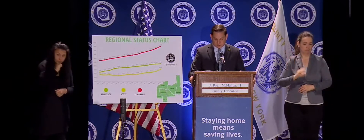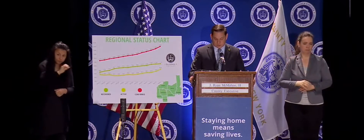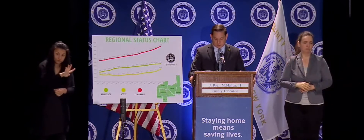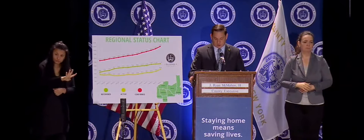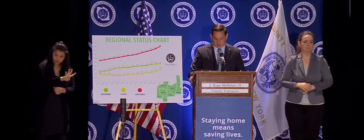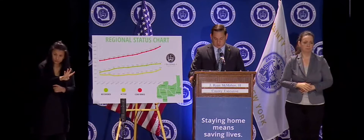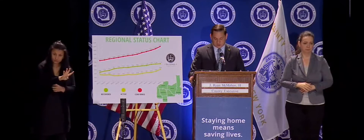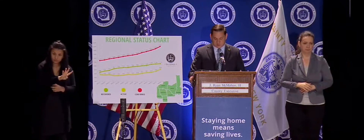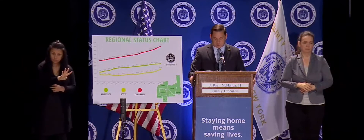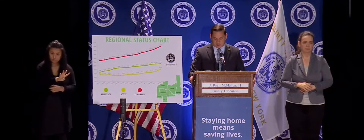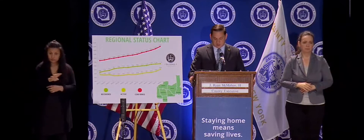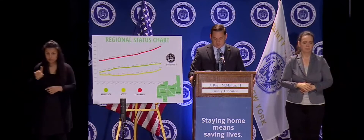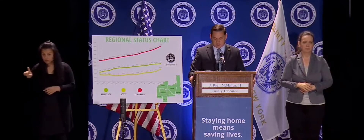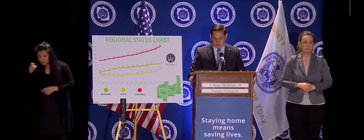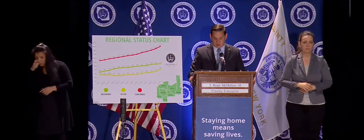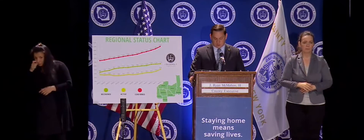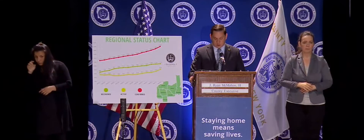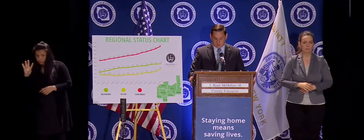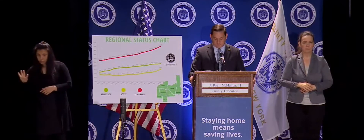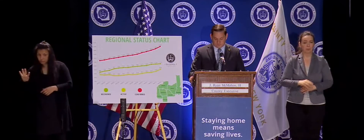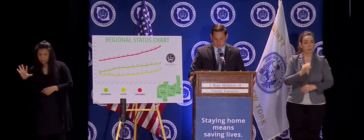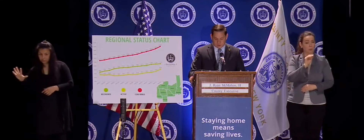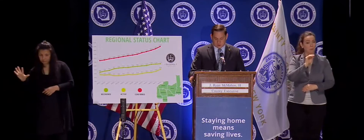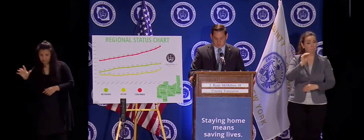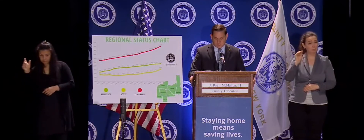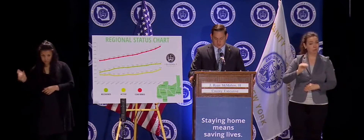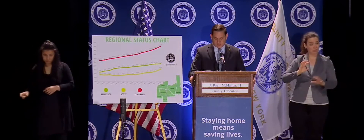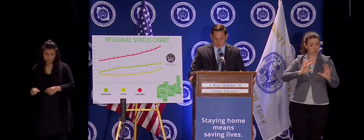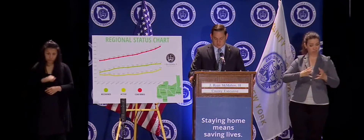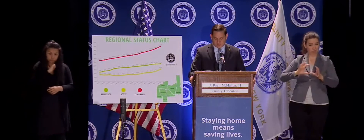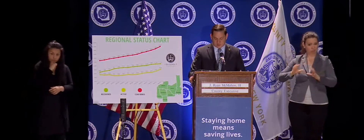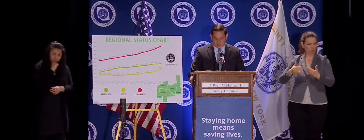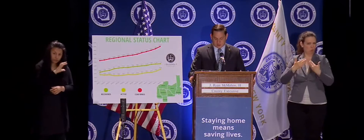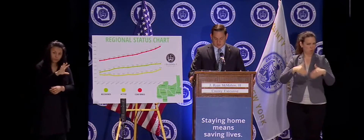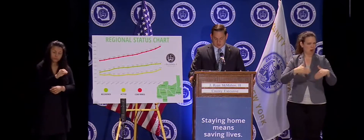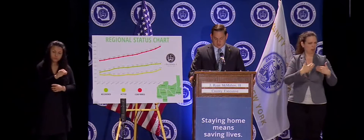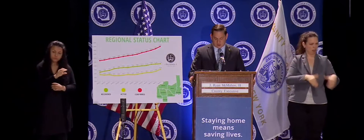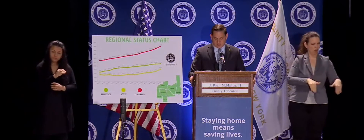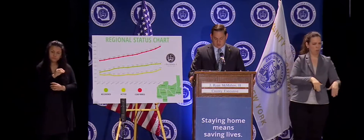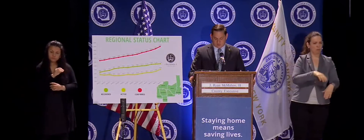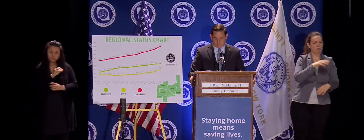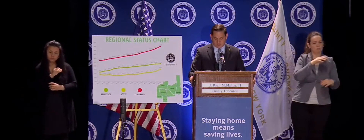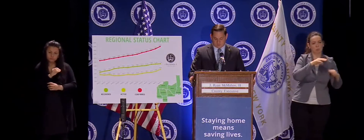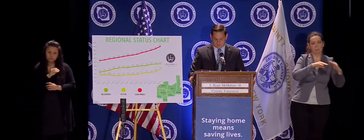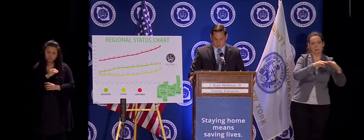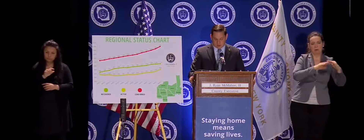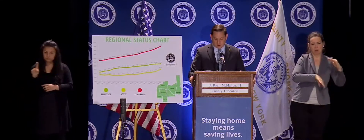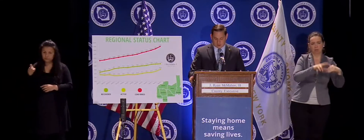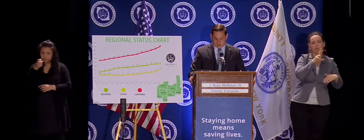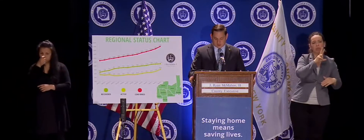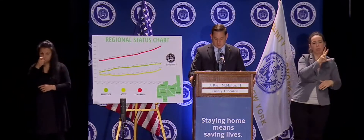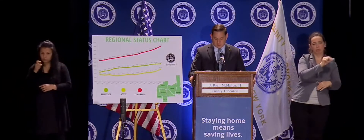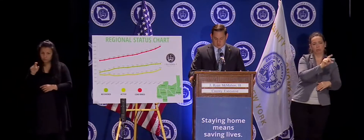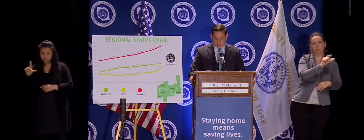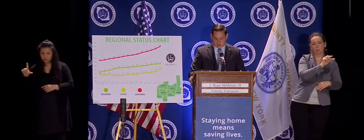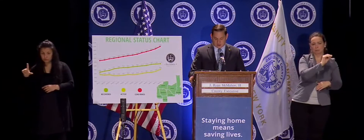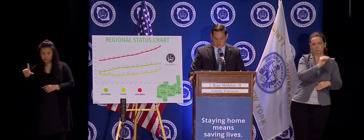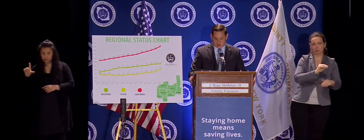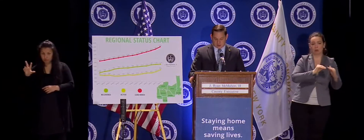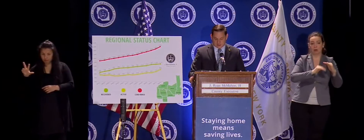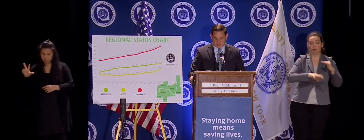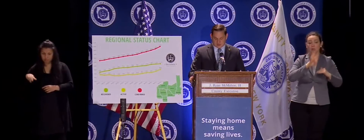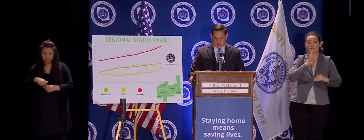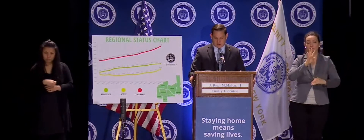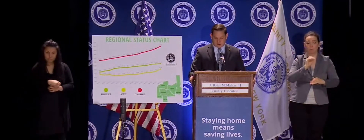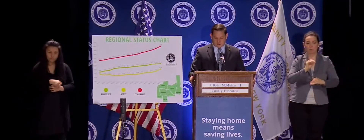age. 33% of our cases have been under 40. 46% of our cases are under 50. 63% of